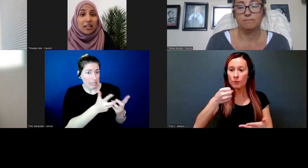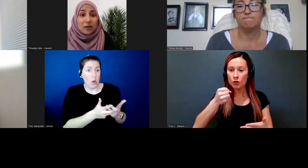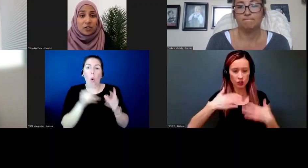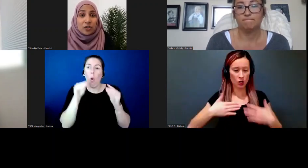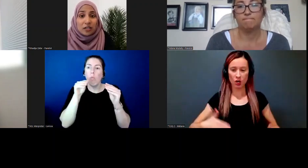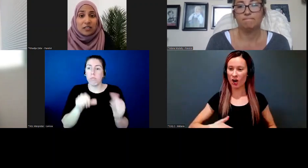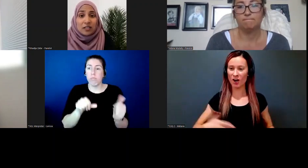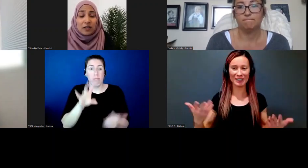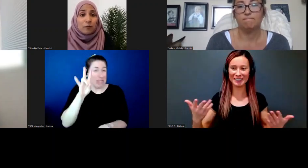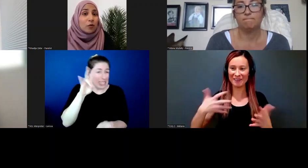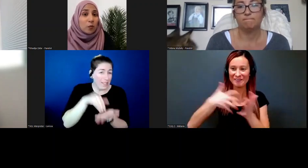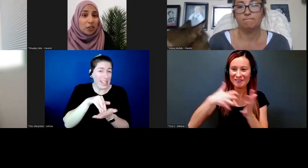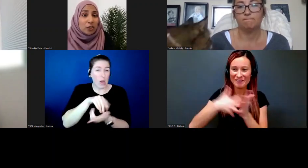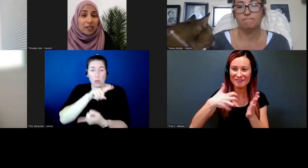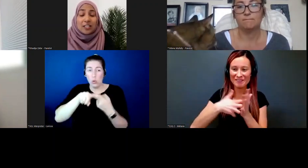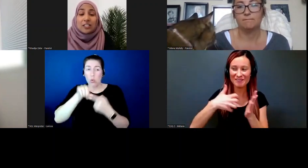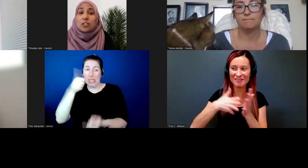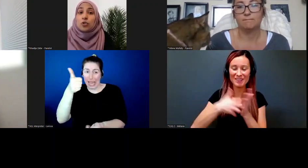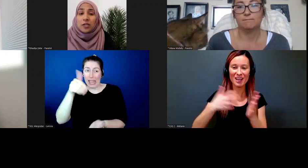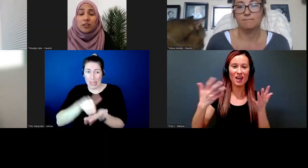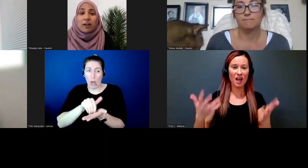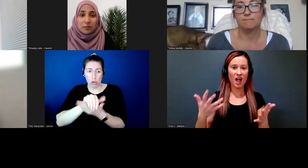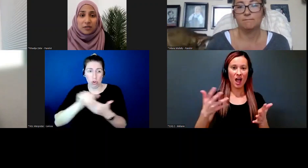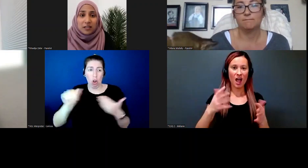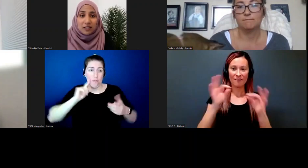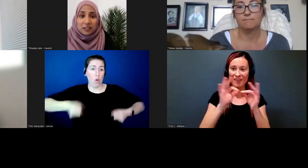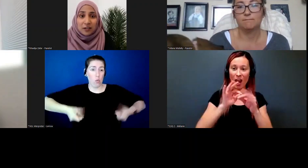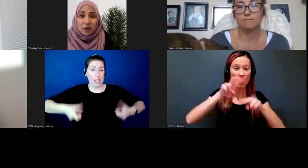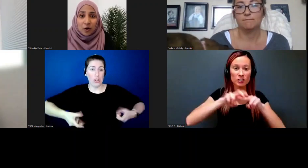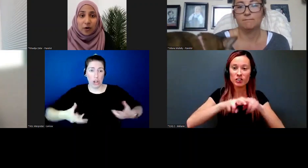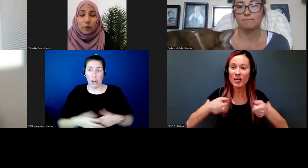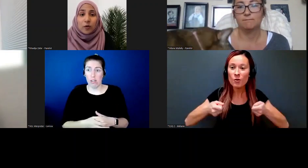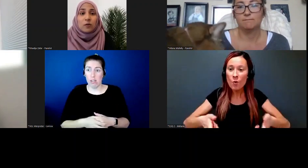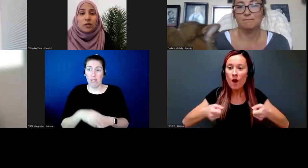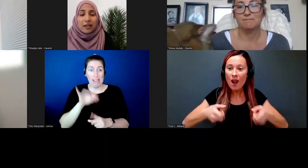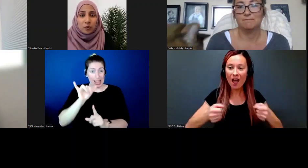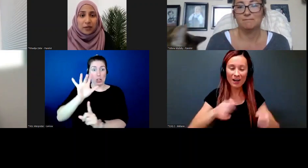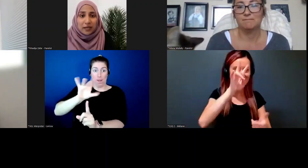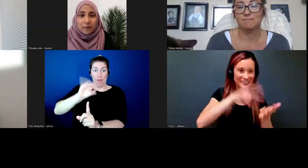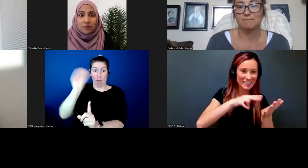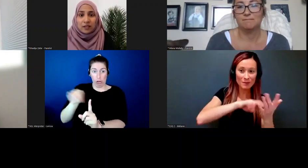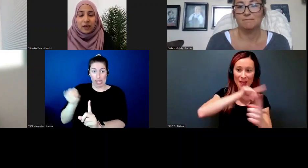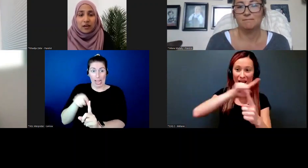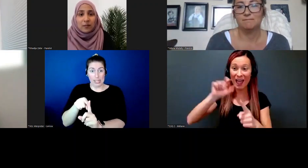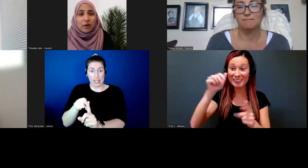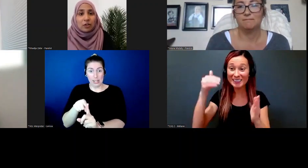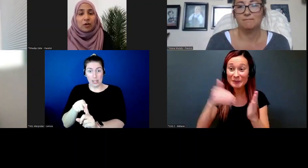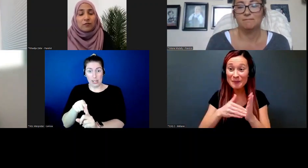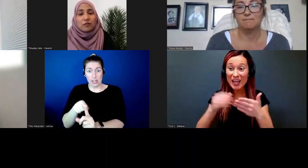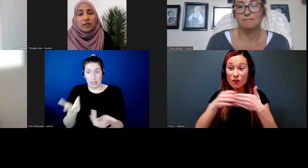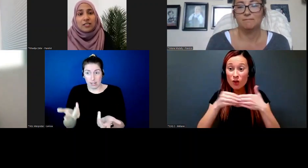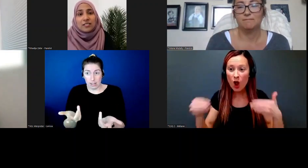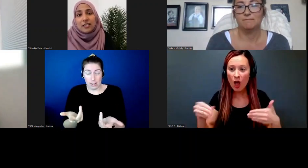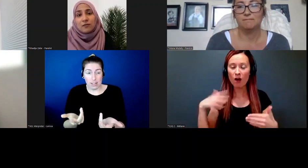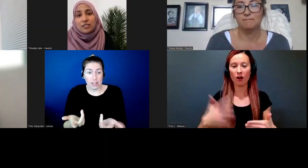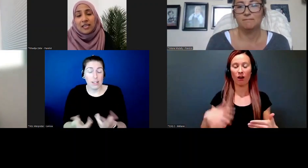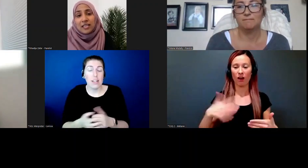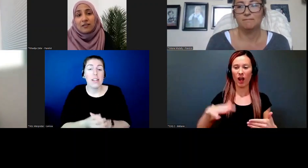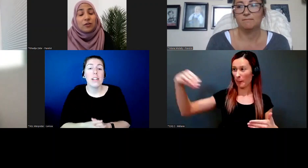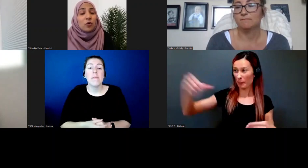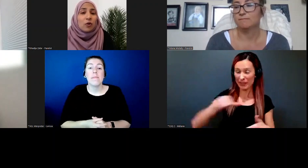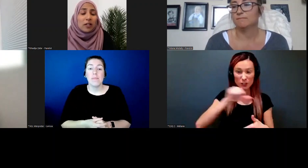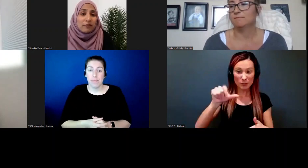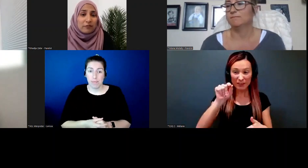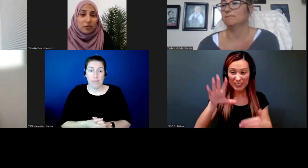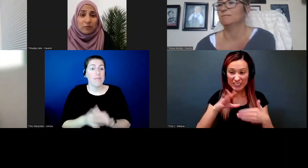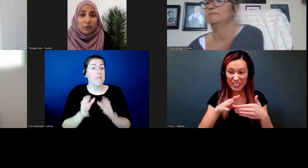to $10,000 for the wheelchair, and that's just 25% of what we will have to pay. A lot of the fundings that he was getting,